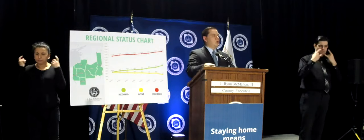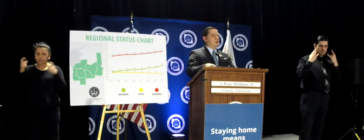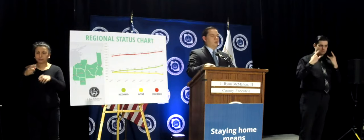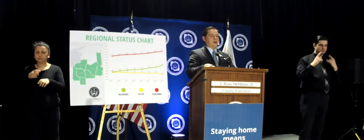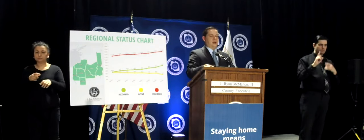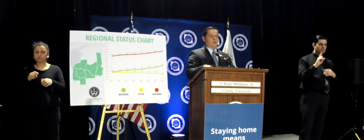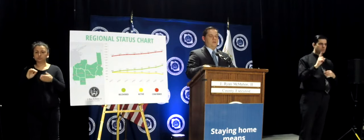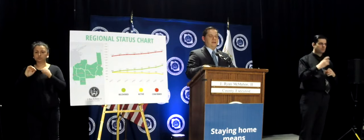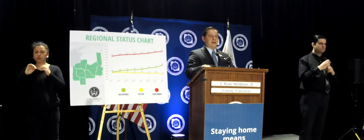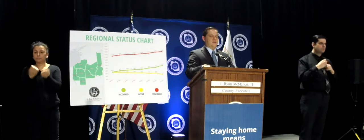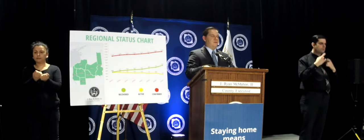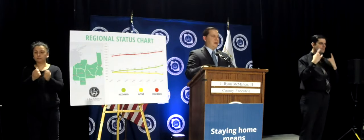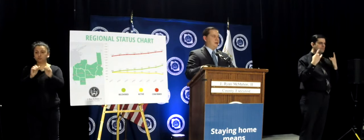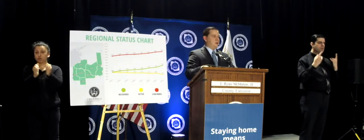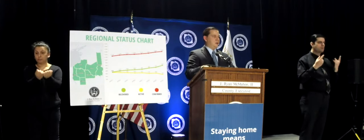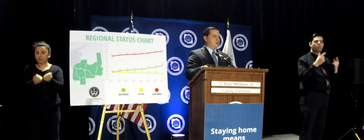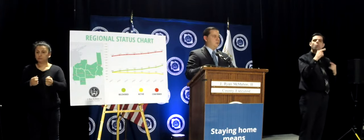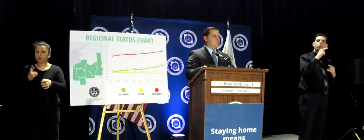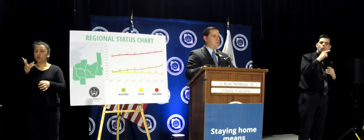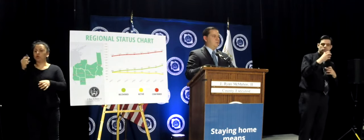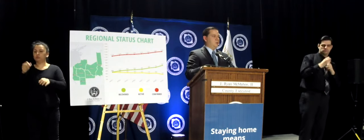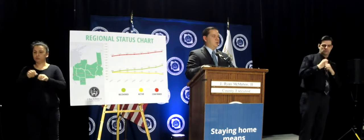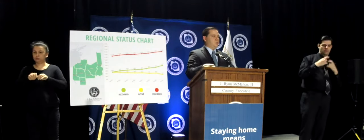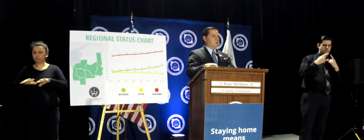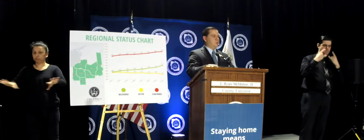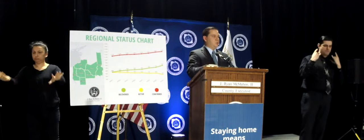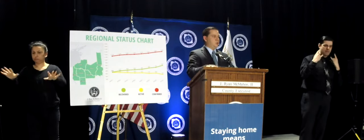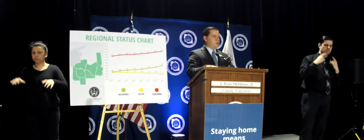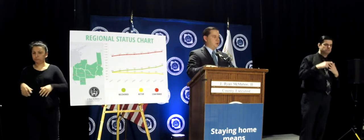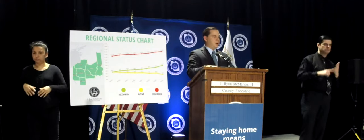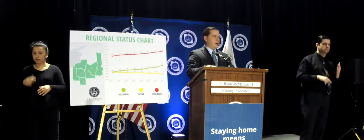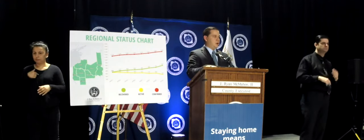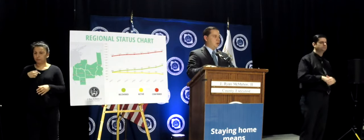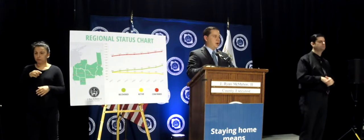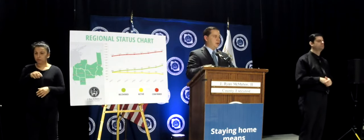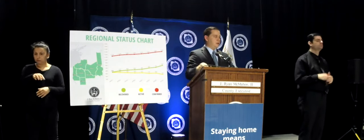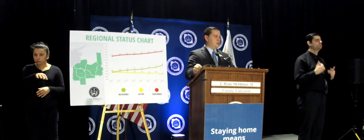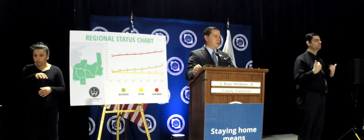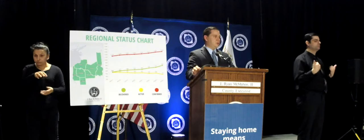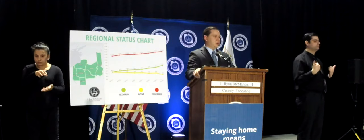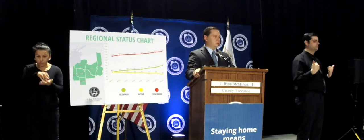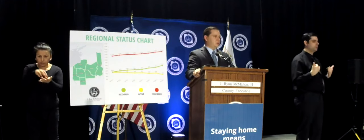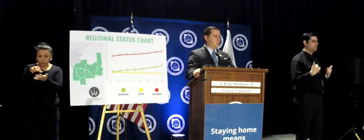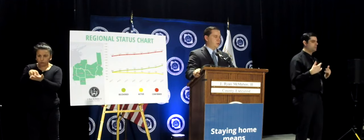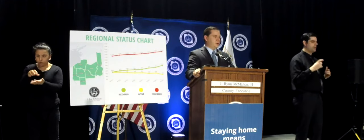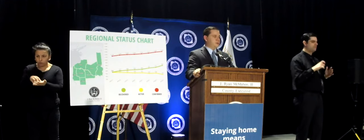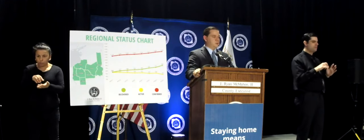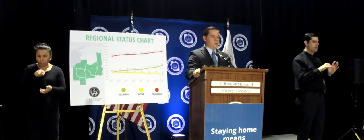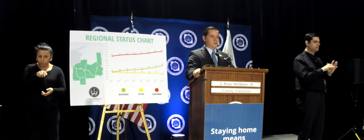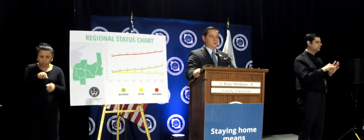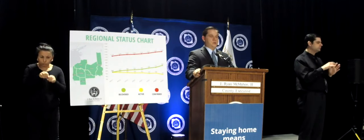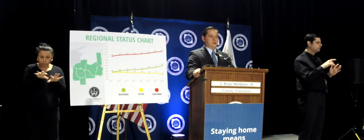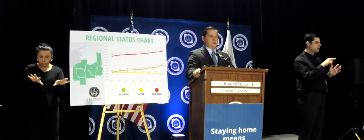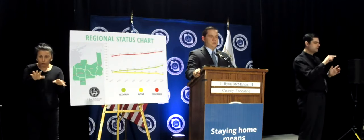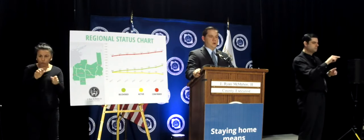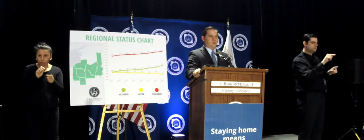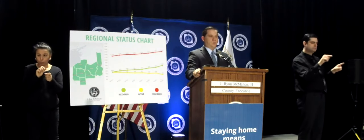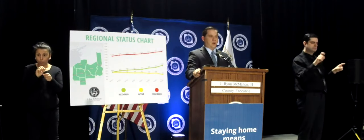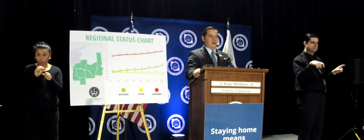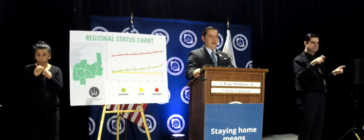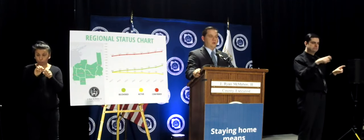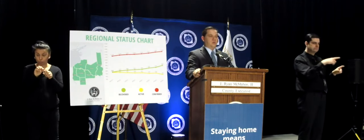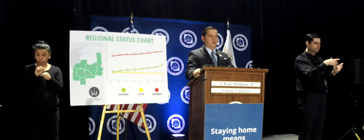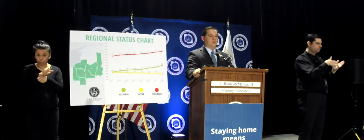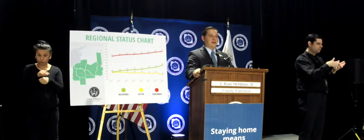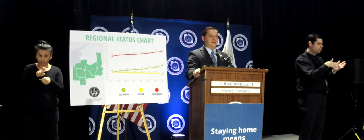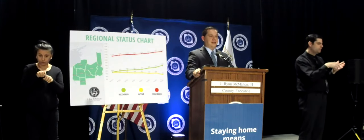We're going, right now we've identified vulnerable communities right now already. We talked a little bit about some of those. So